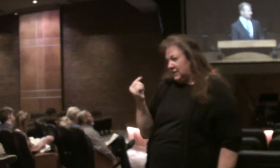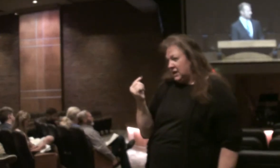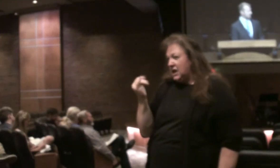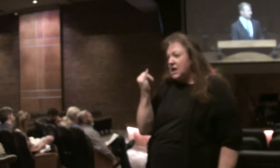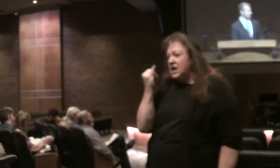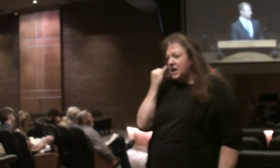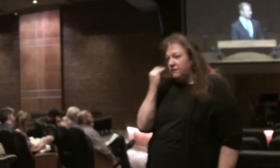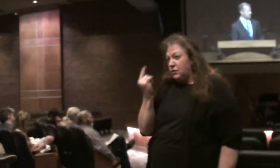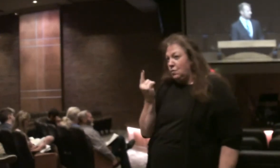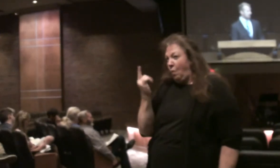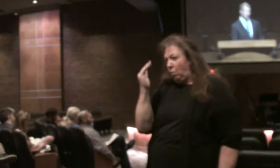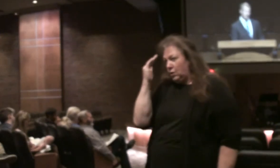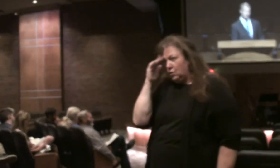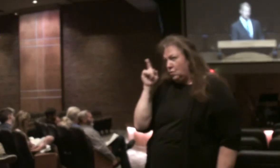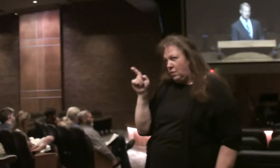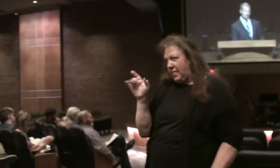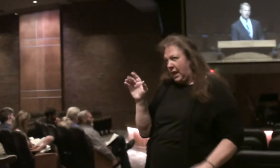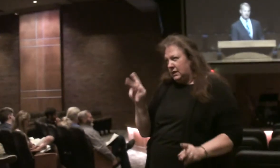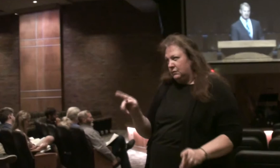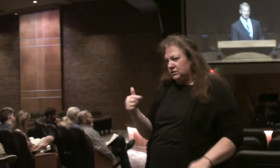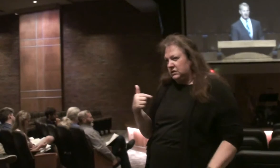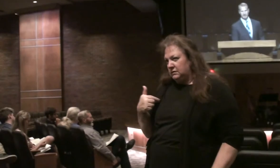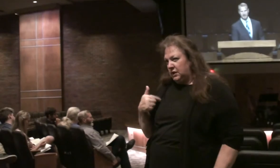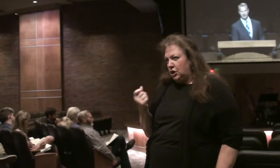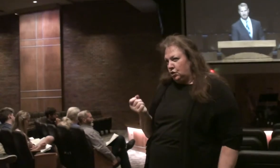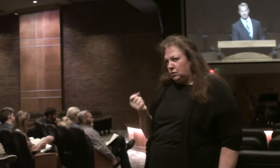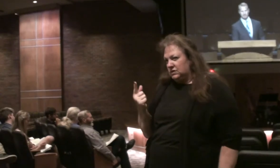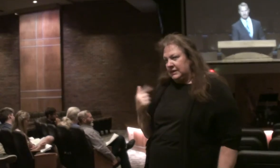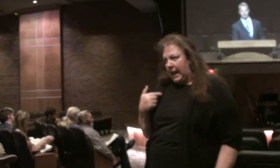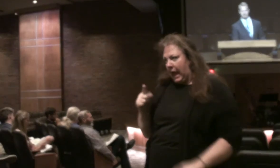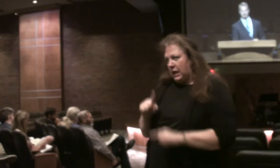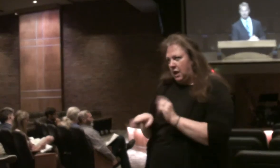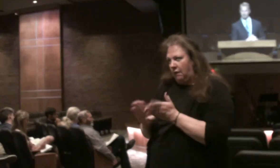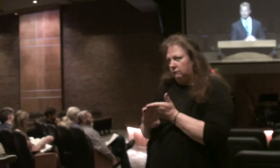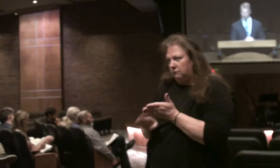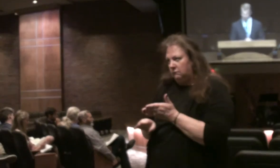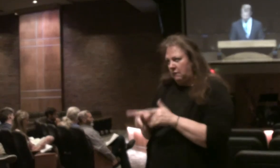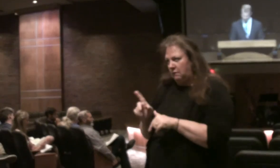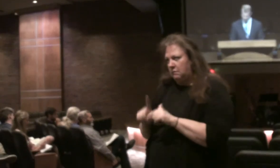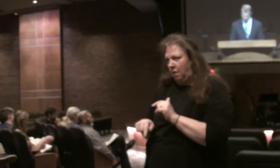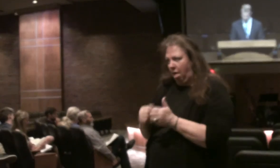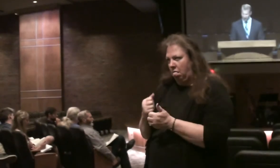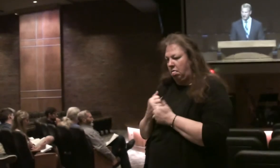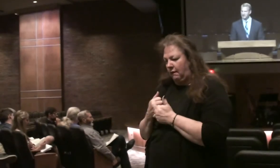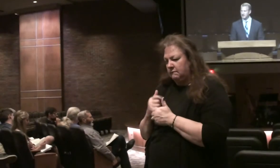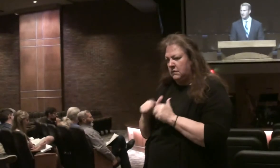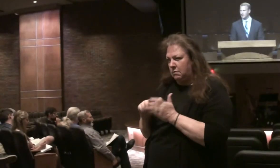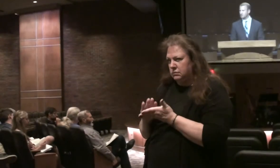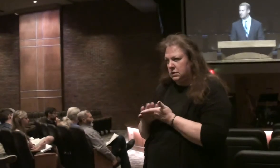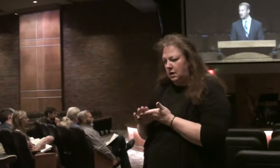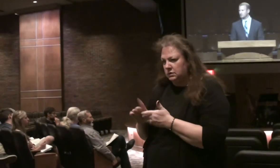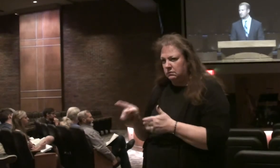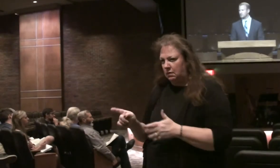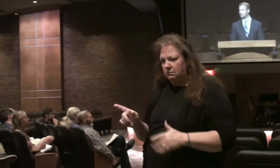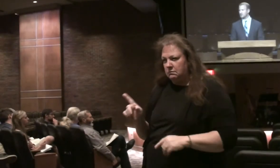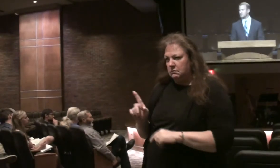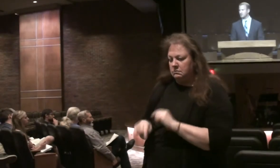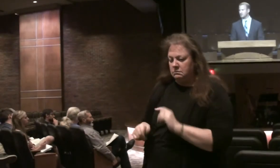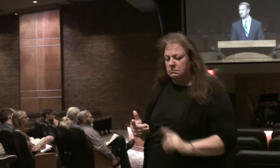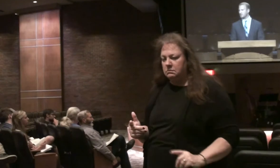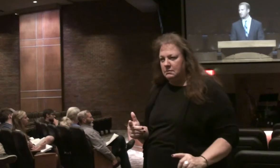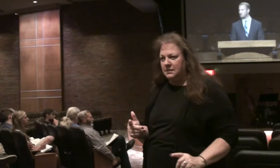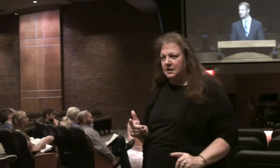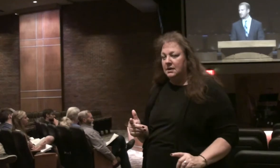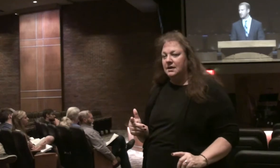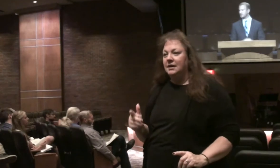me, then you'd understand why I can't be loving. Was our love based on others' love, or is love based